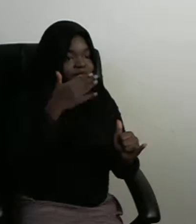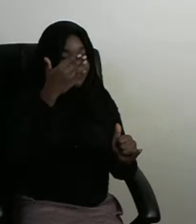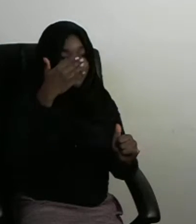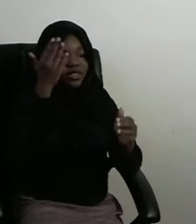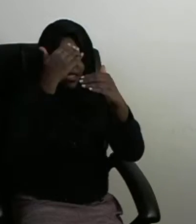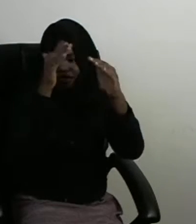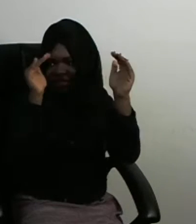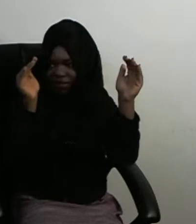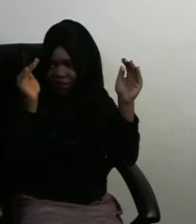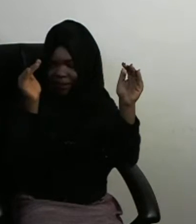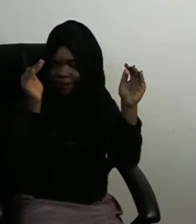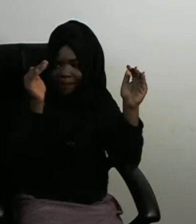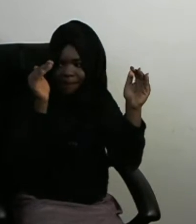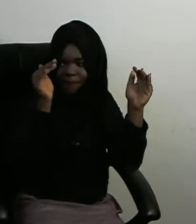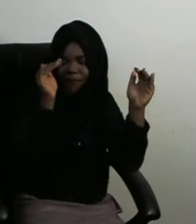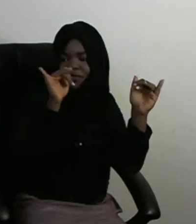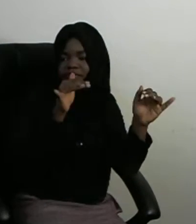So